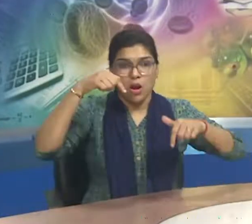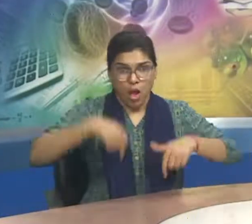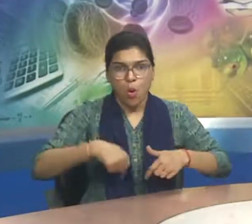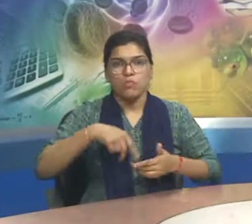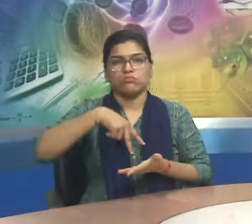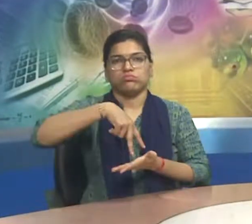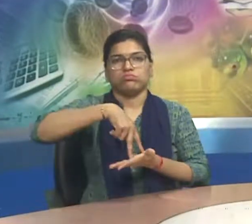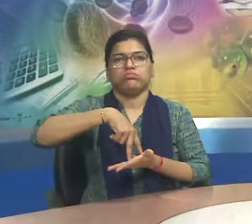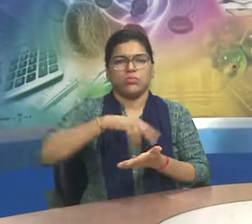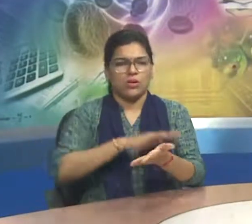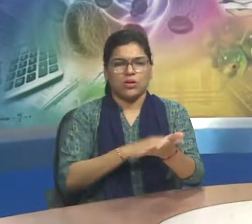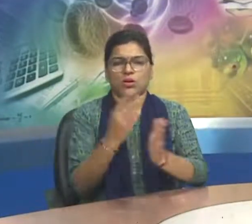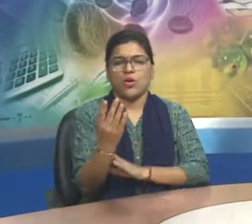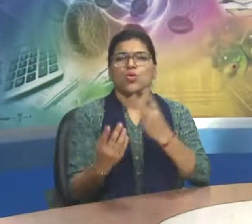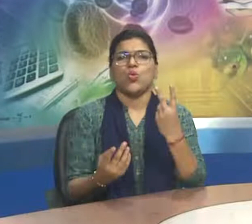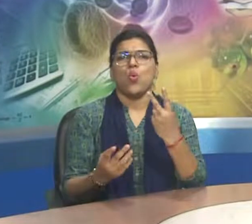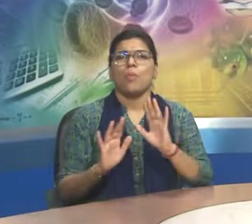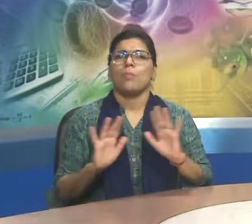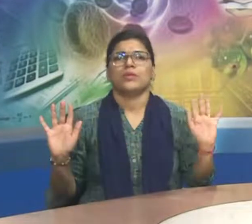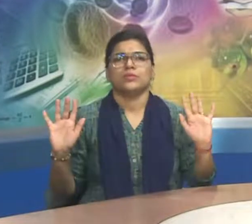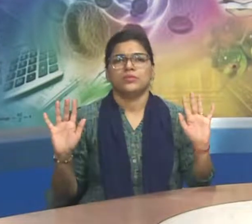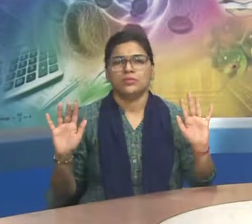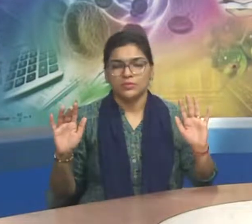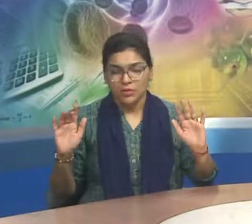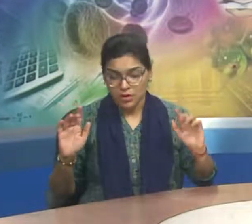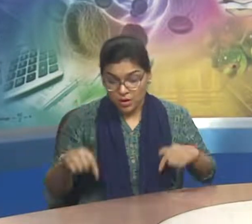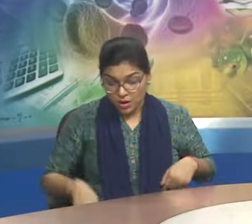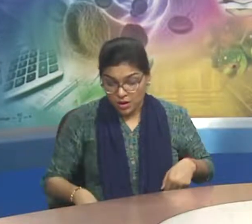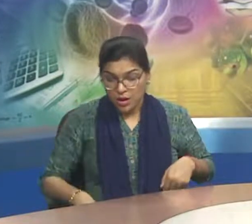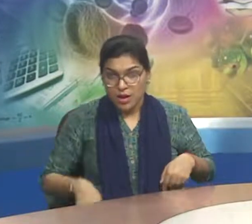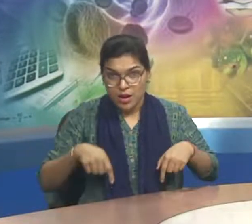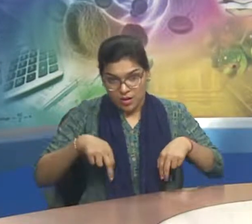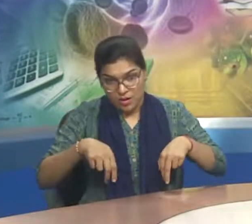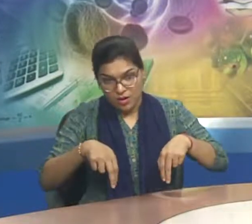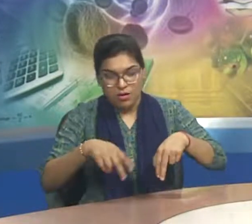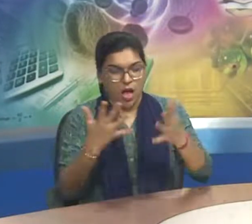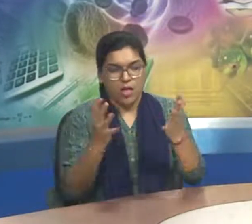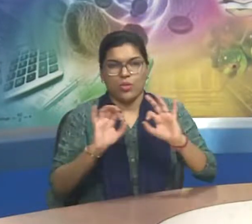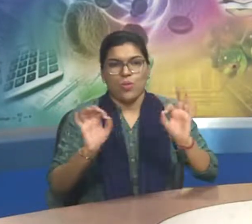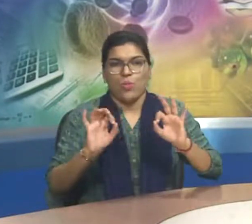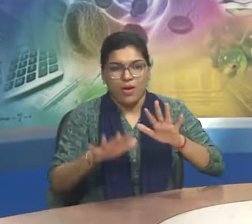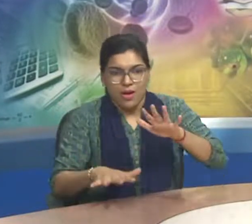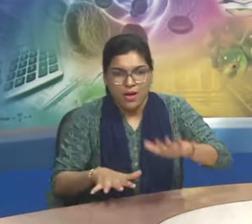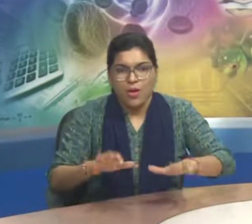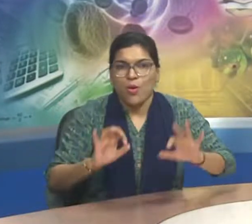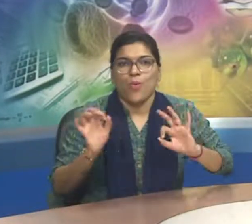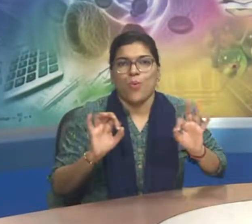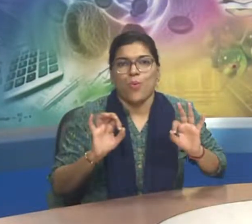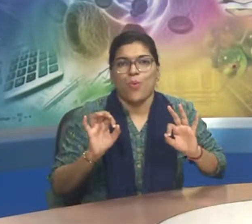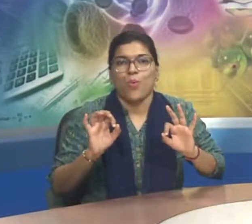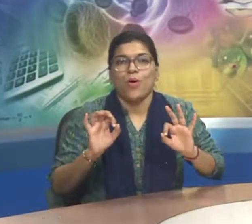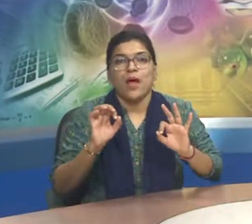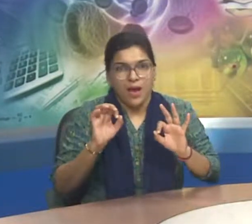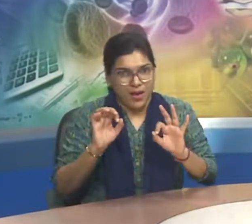human evolution is that humans started having bipedal